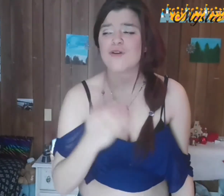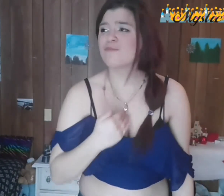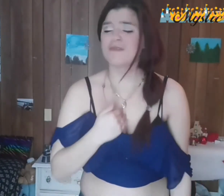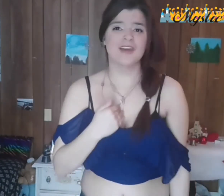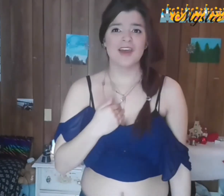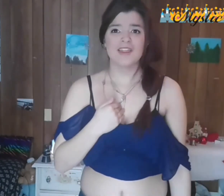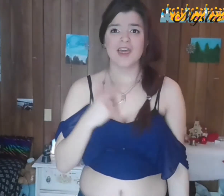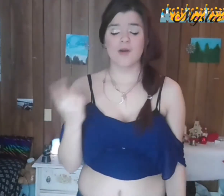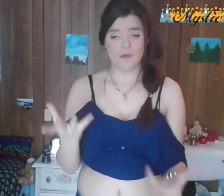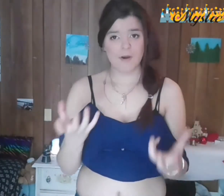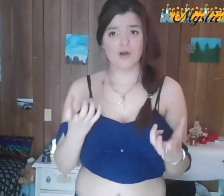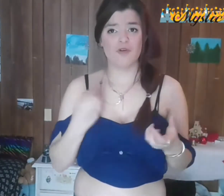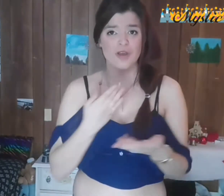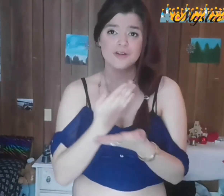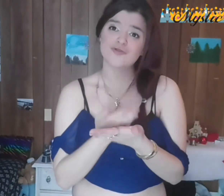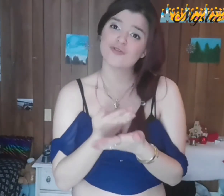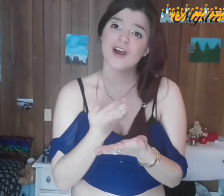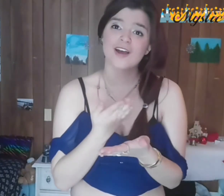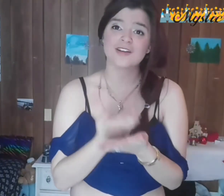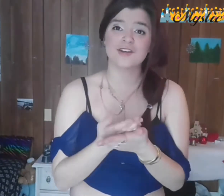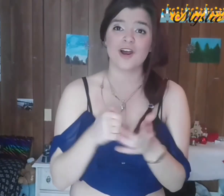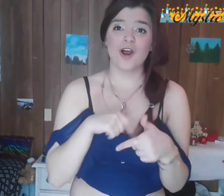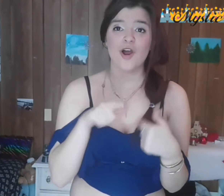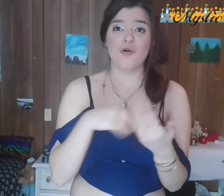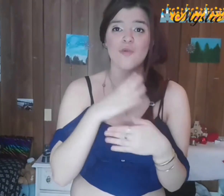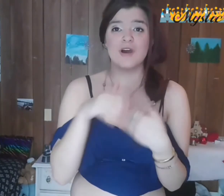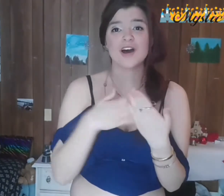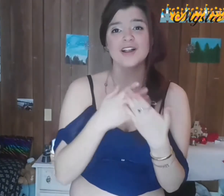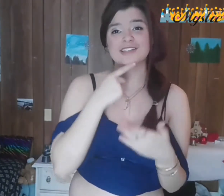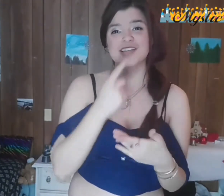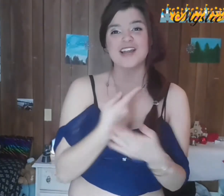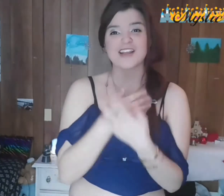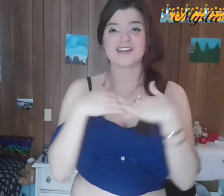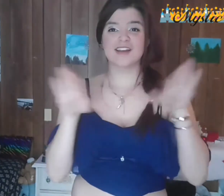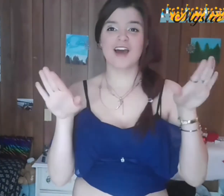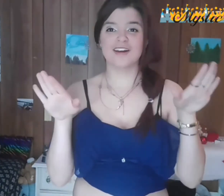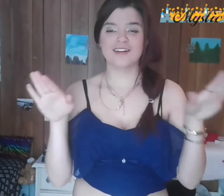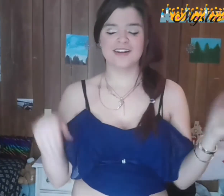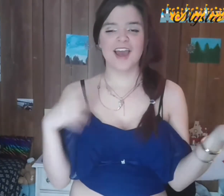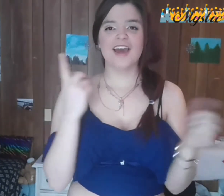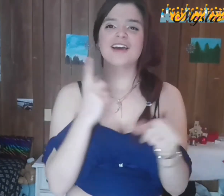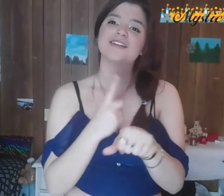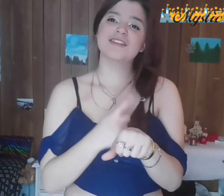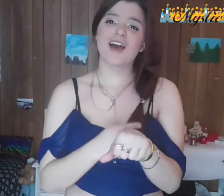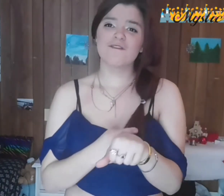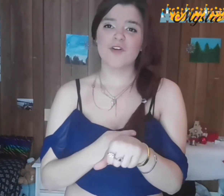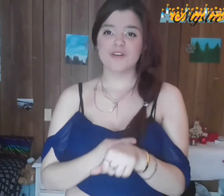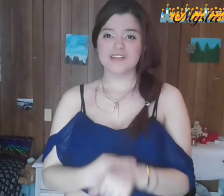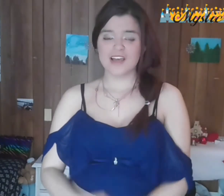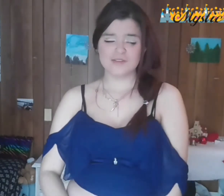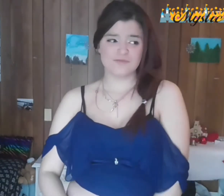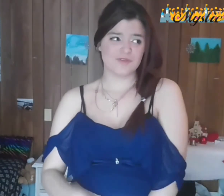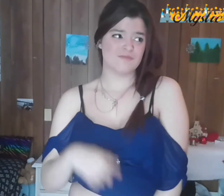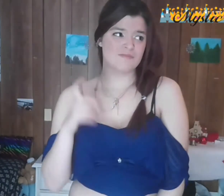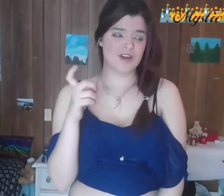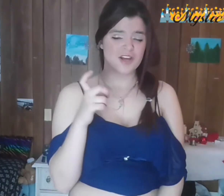me? They want my royal treasure. When all is said and done, it's time for a desperate